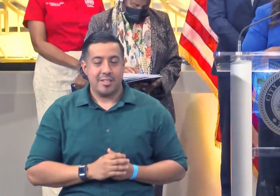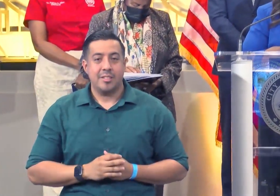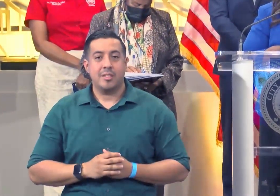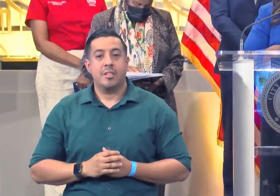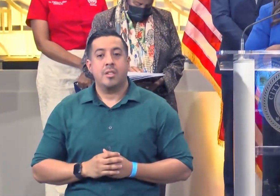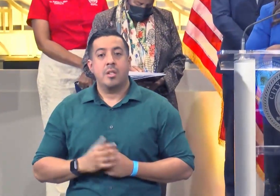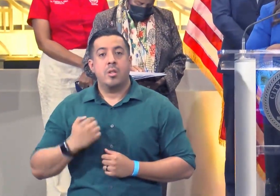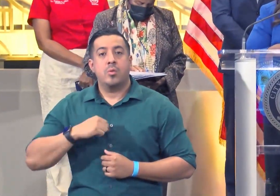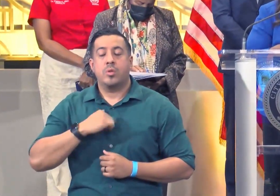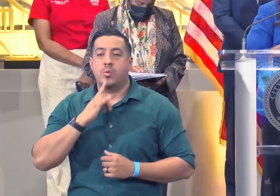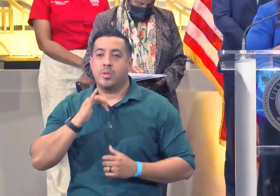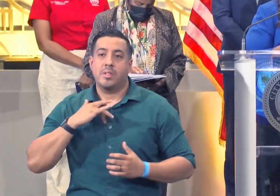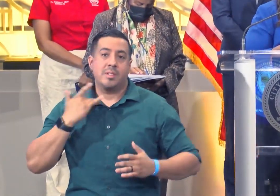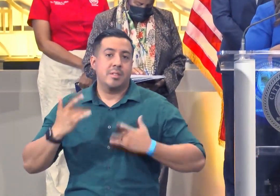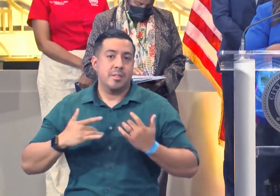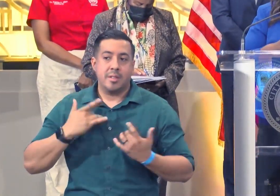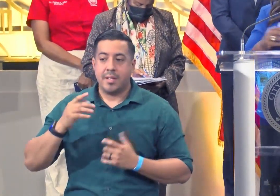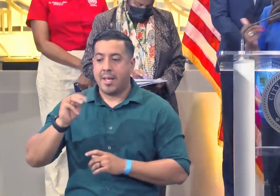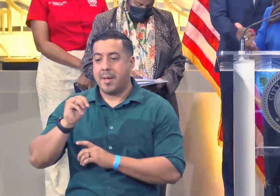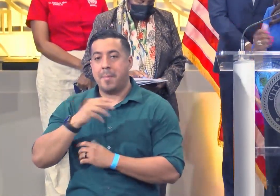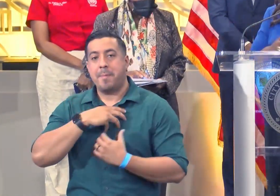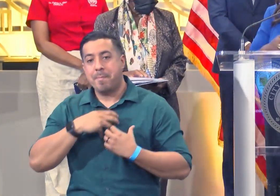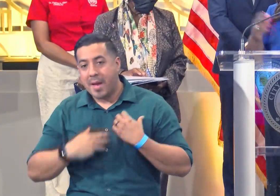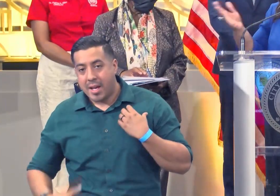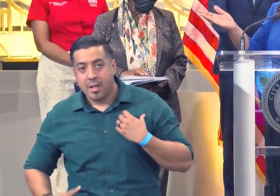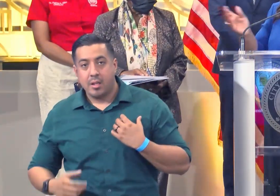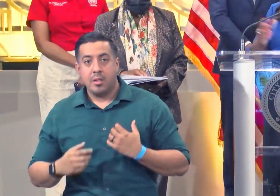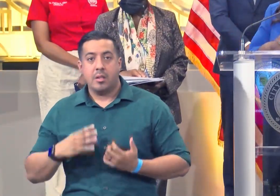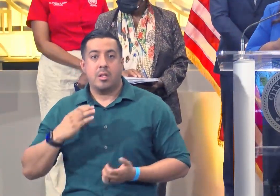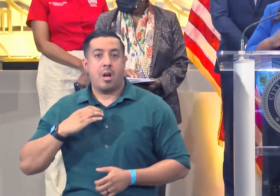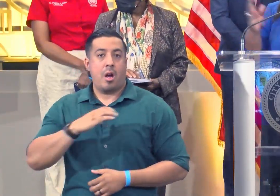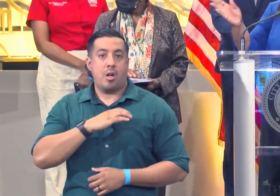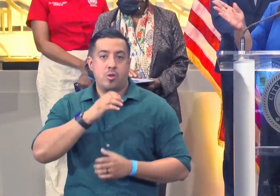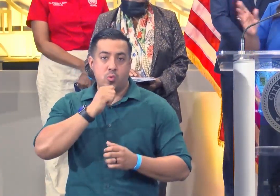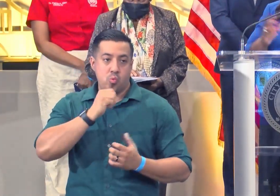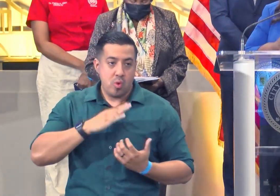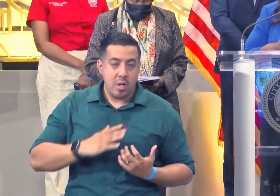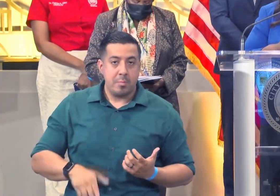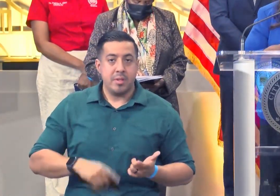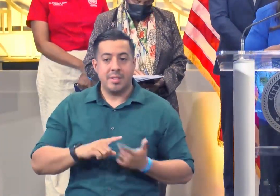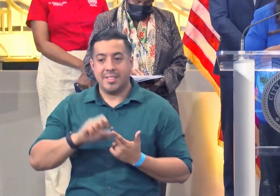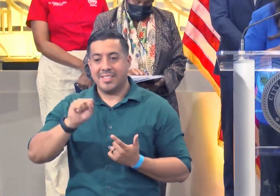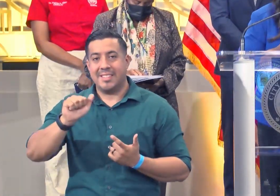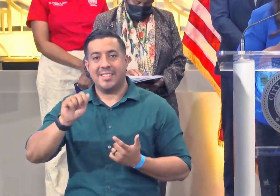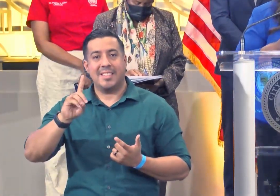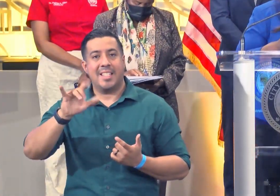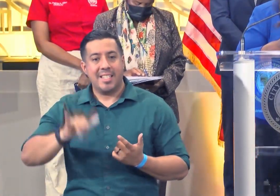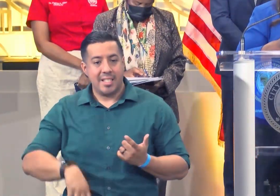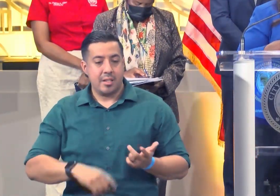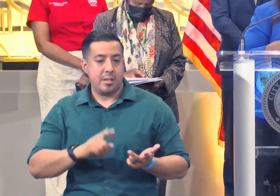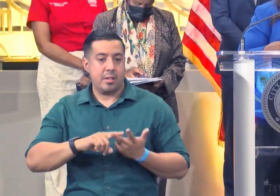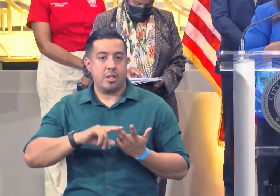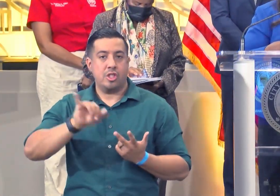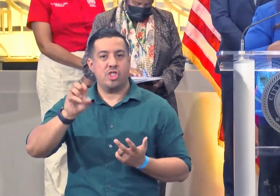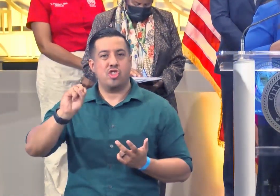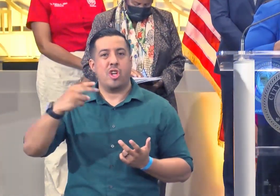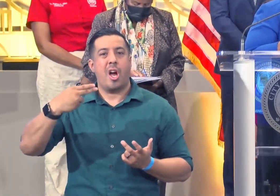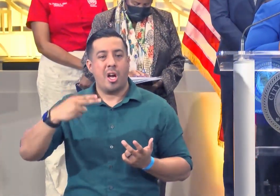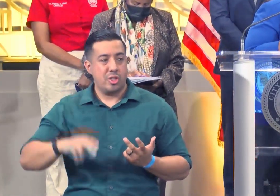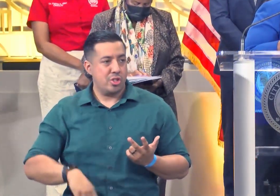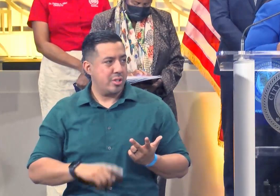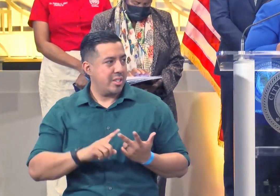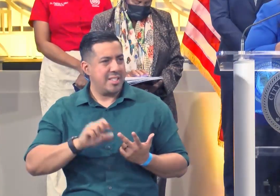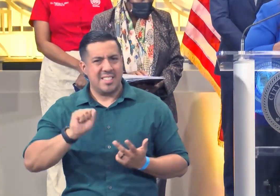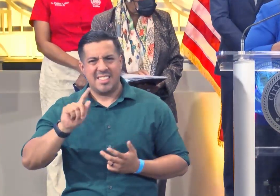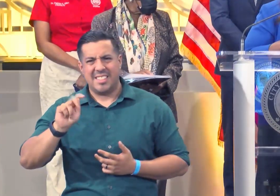Jackson, we are so delighted, and to the mayor, Congresswoman Al Kashani and Sadie, and also Josh and Steve is